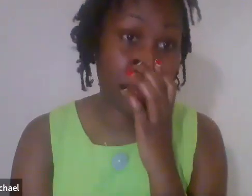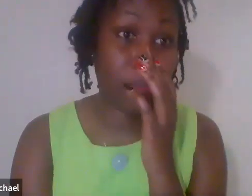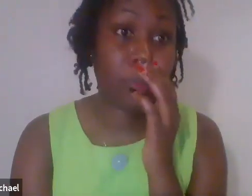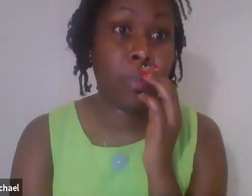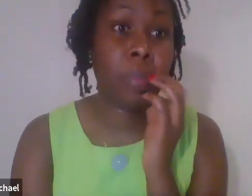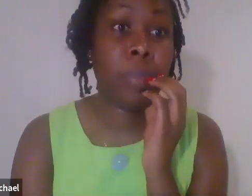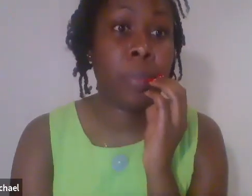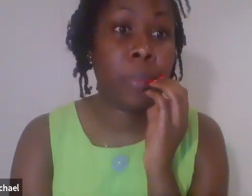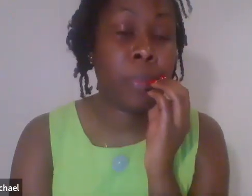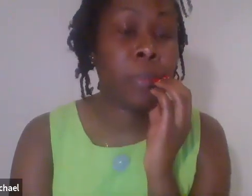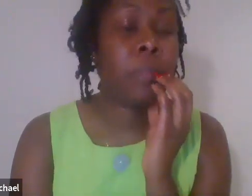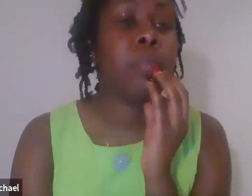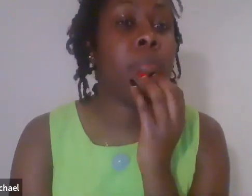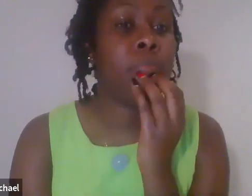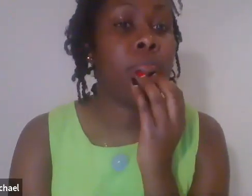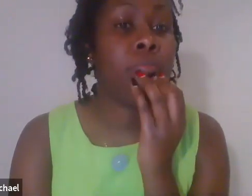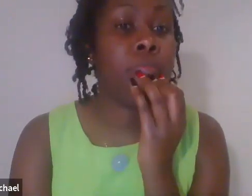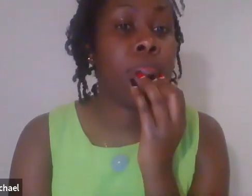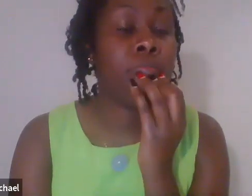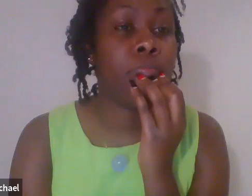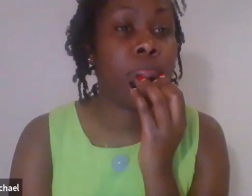Pinning him shortly. Okay, please.